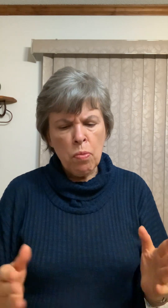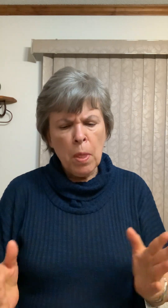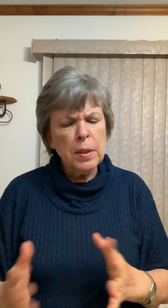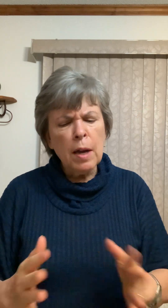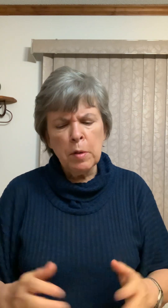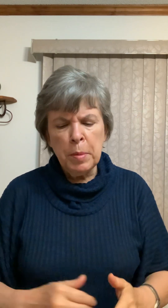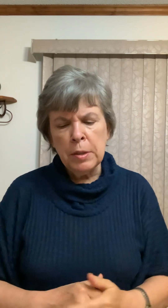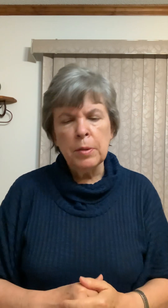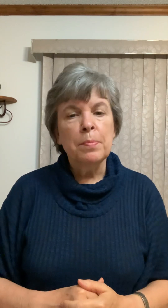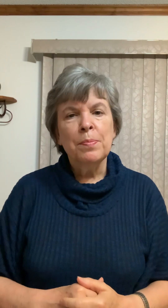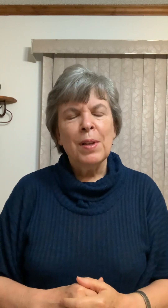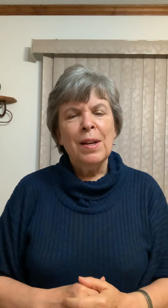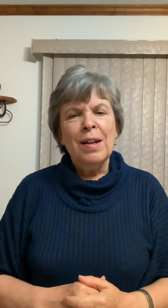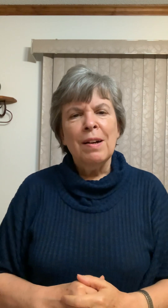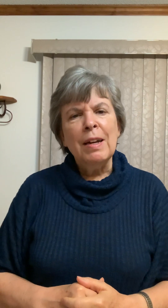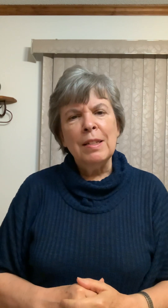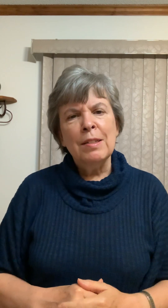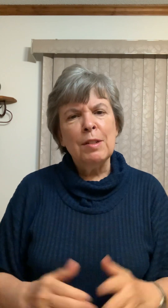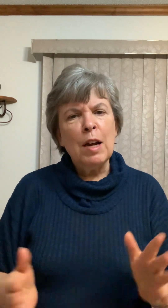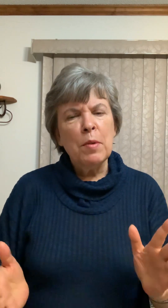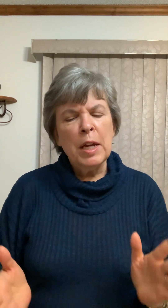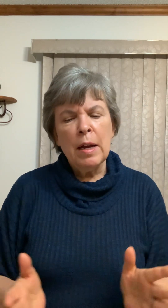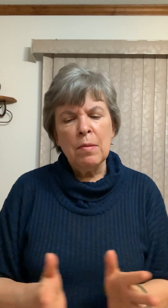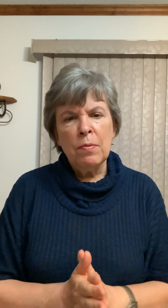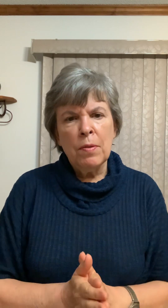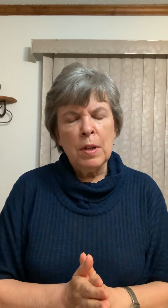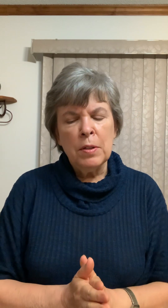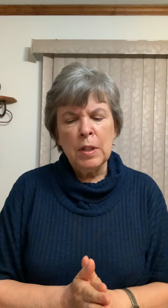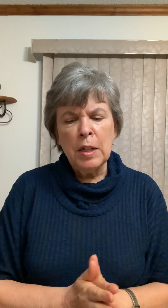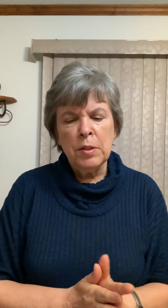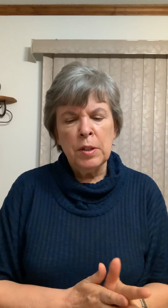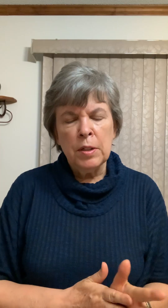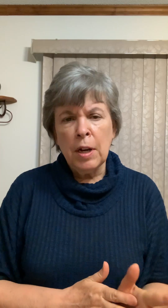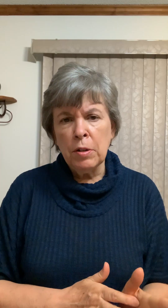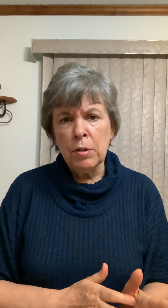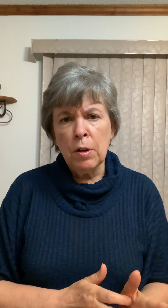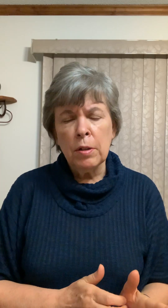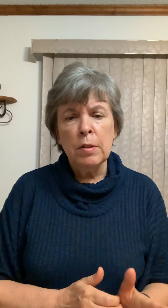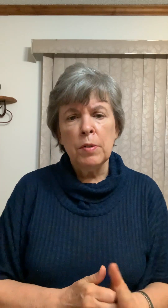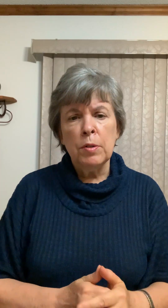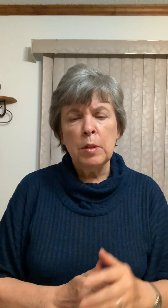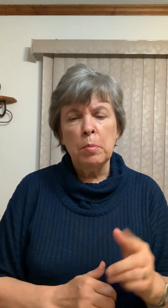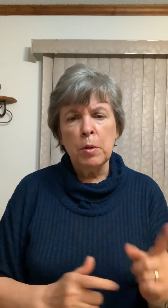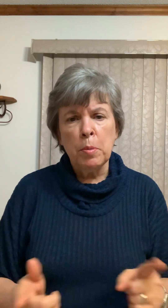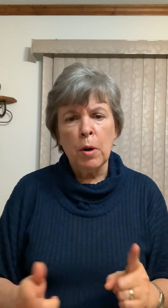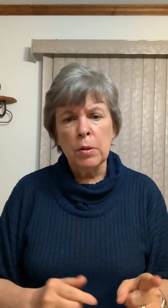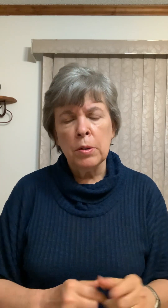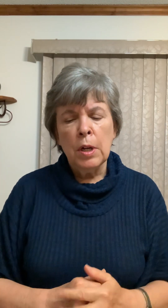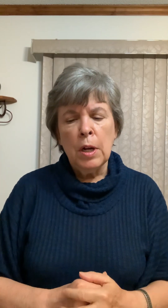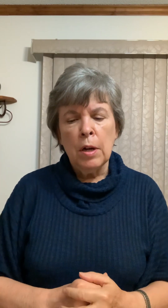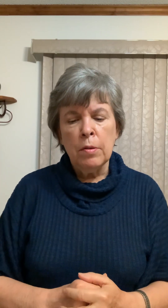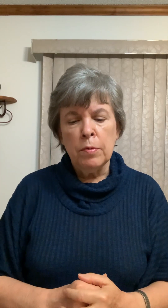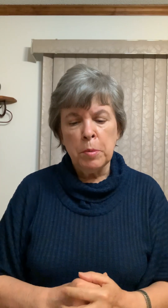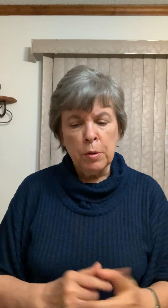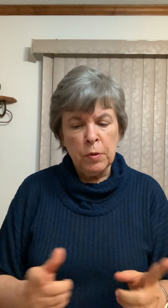And that repeats. All right, so now we have the signs to the entire song, if you see both parts of both